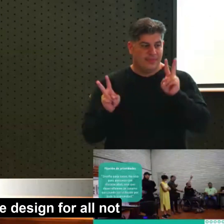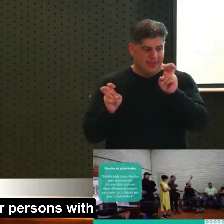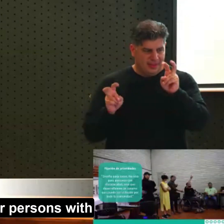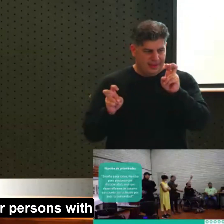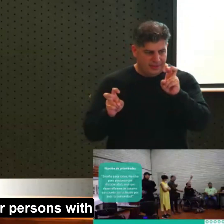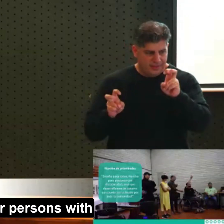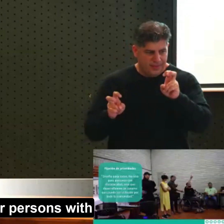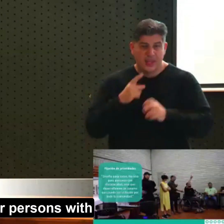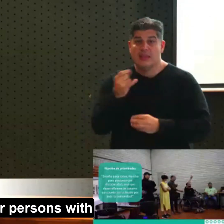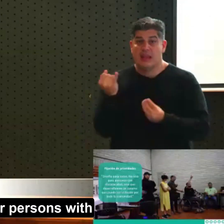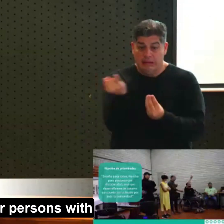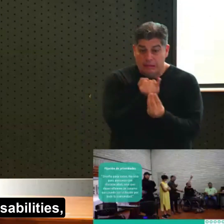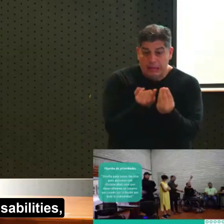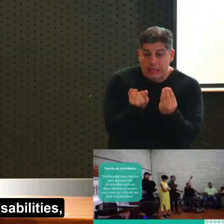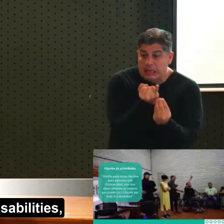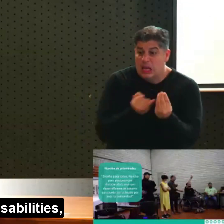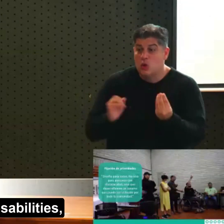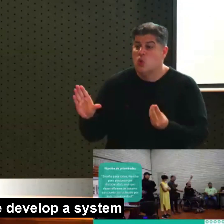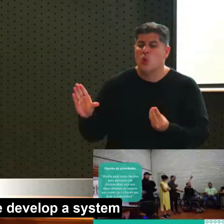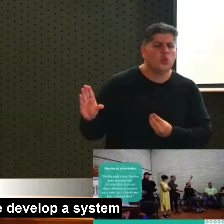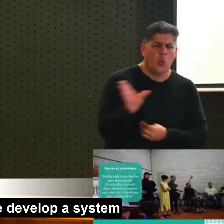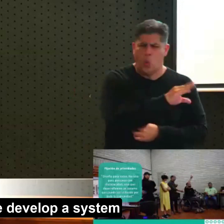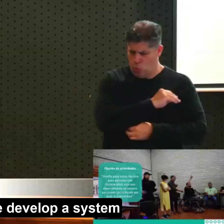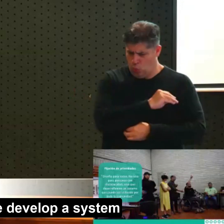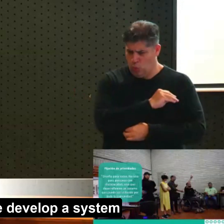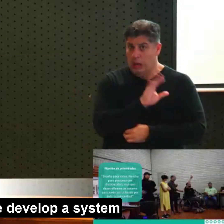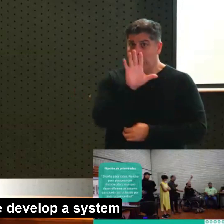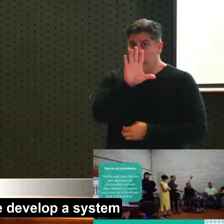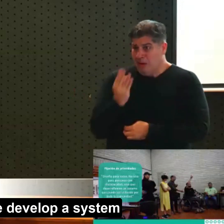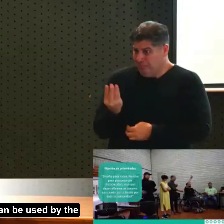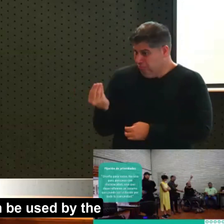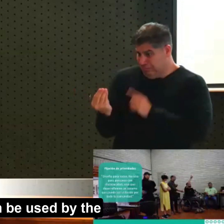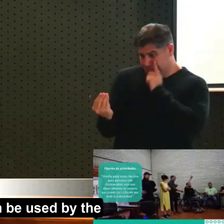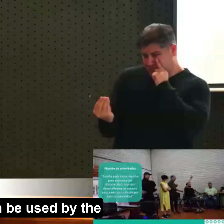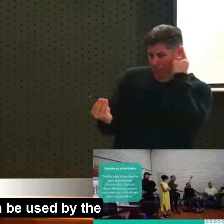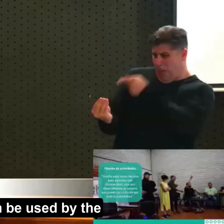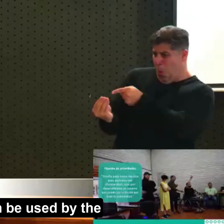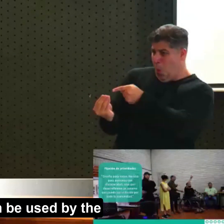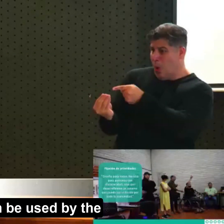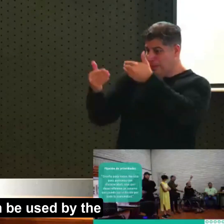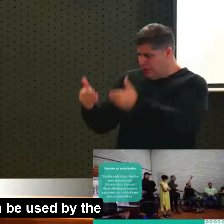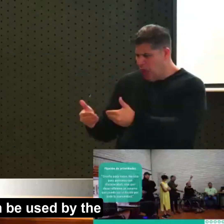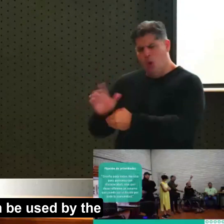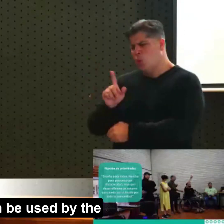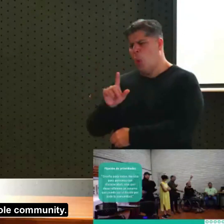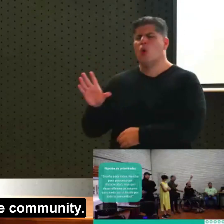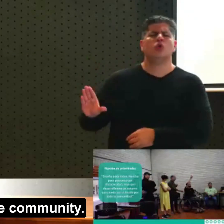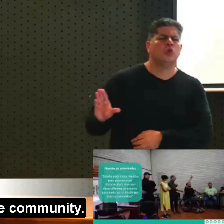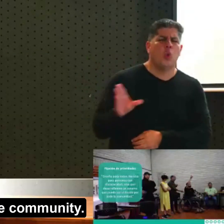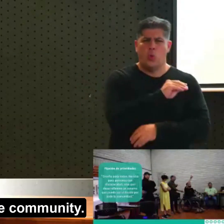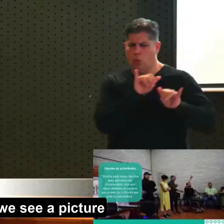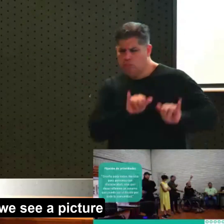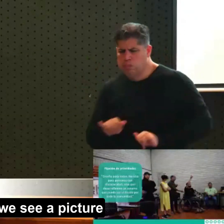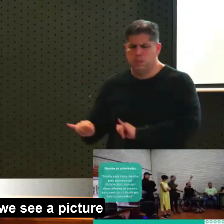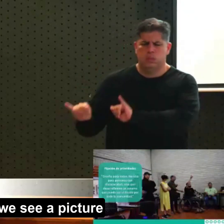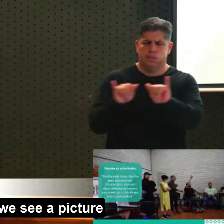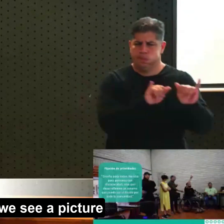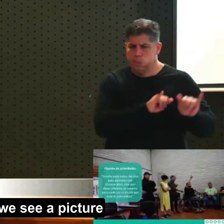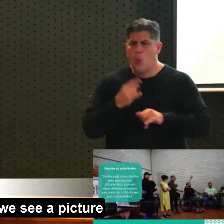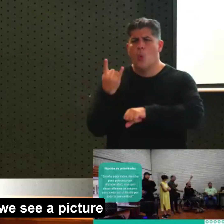all, not just for persons with disabilities, but that we develop a system that can be used by the whole